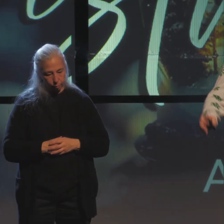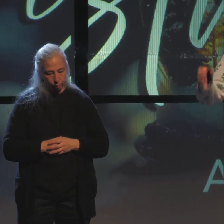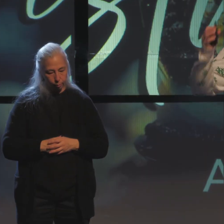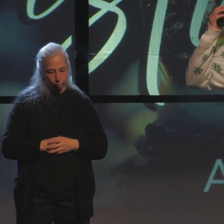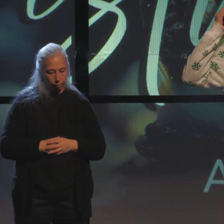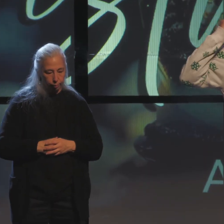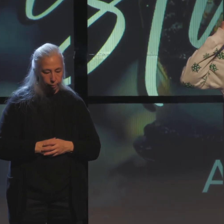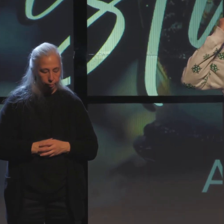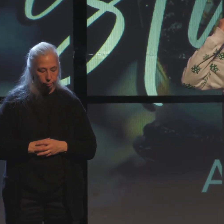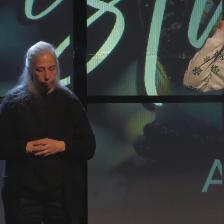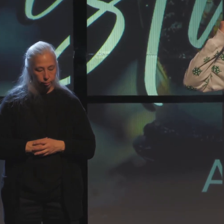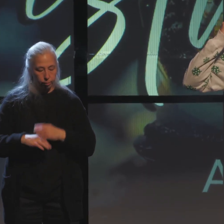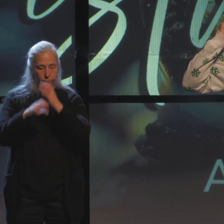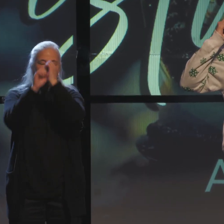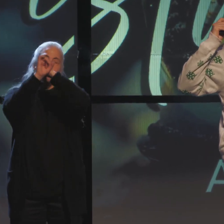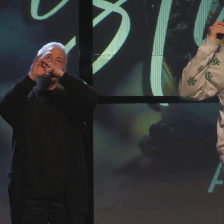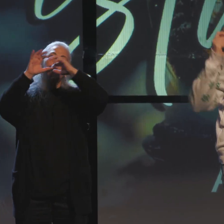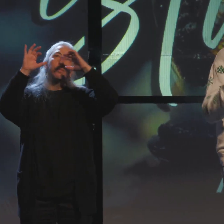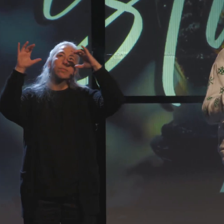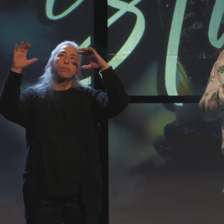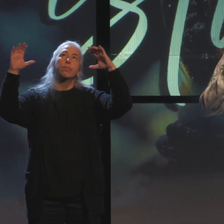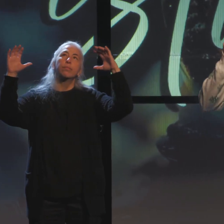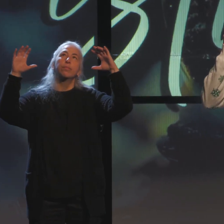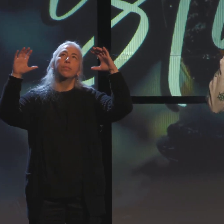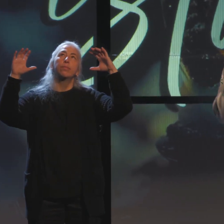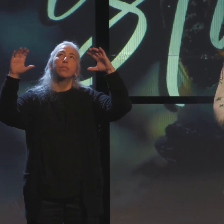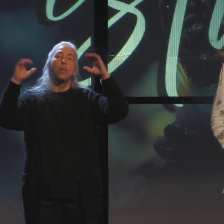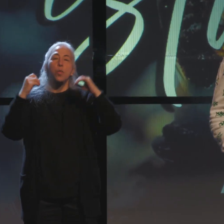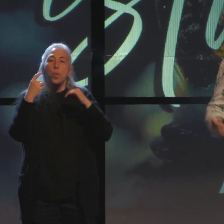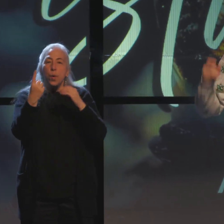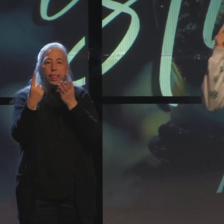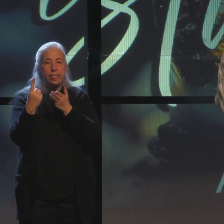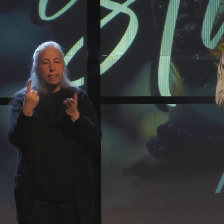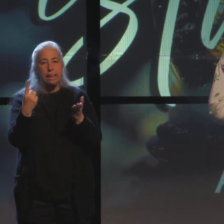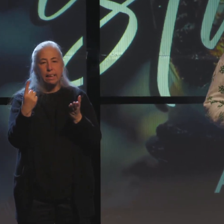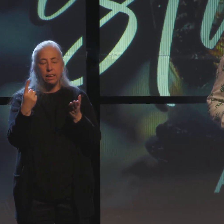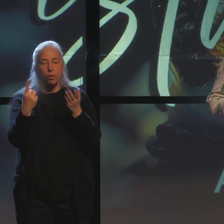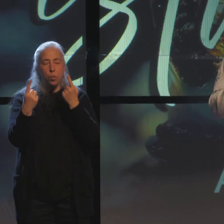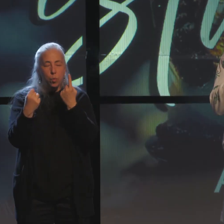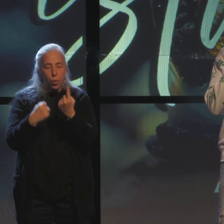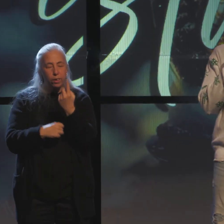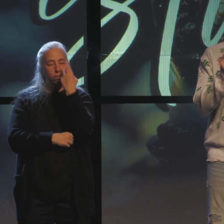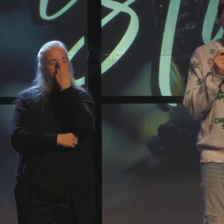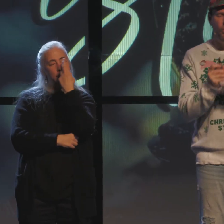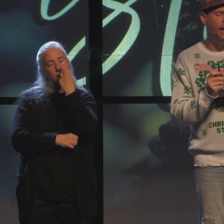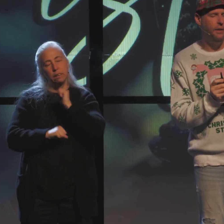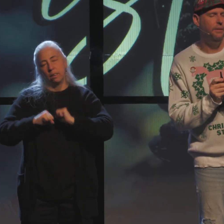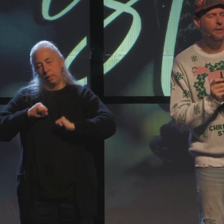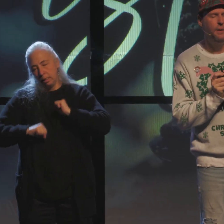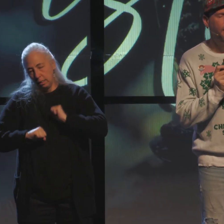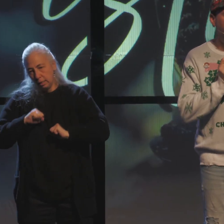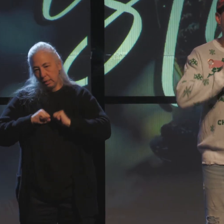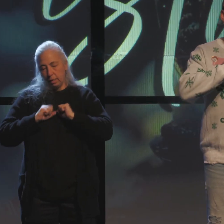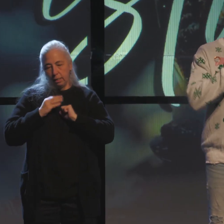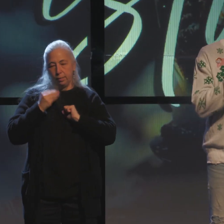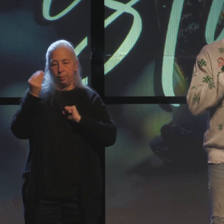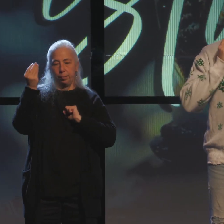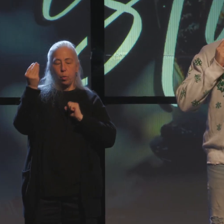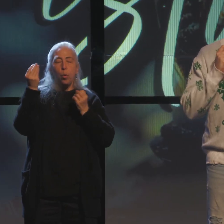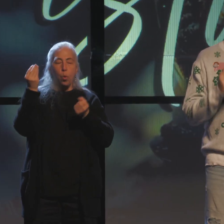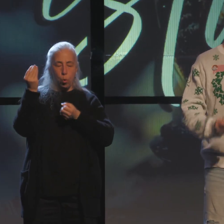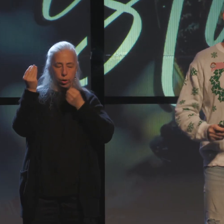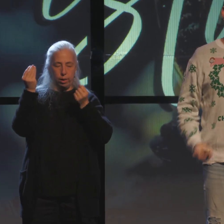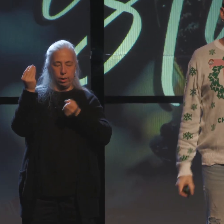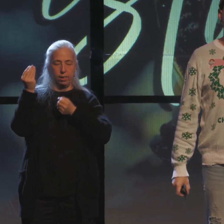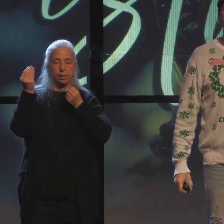I want you to, in your mind, think of the thing that has you most anxious right now. I want you to hold that. Hold what